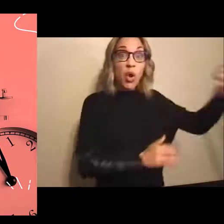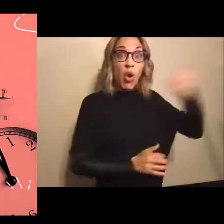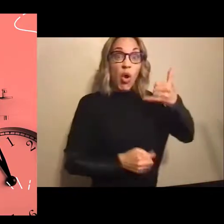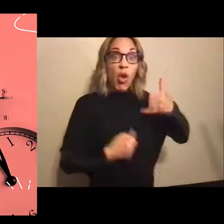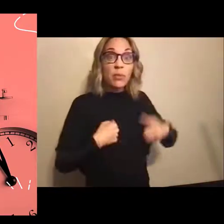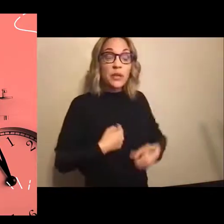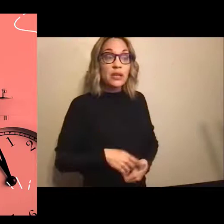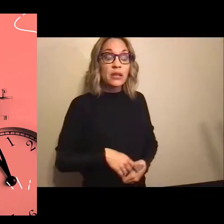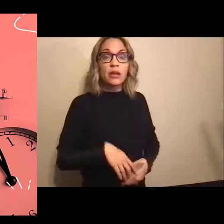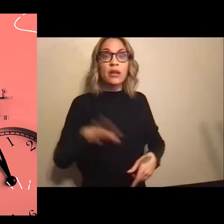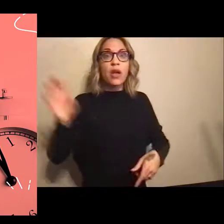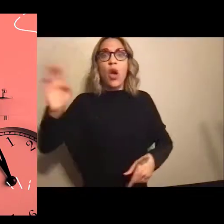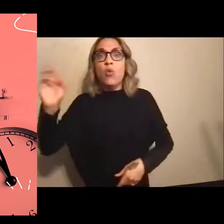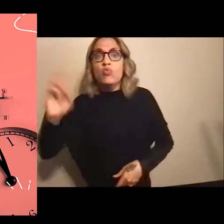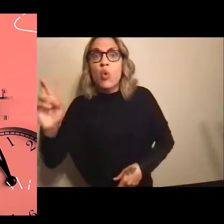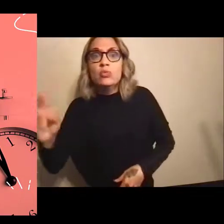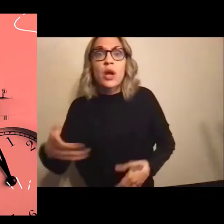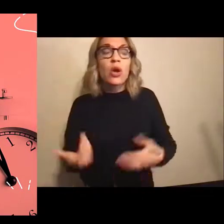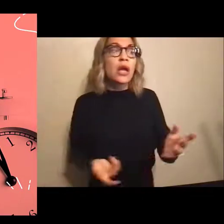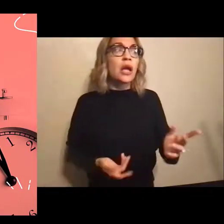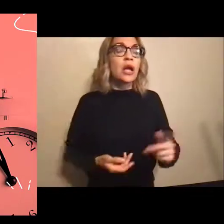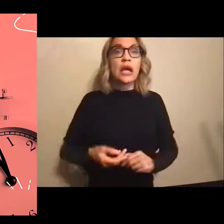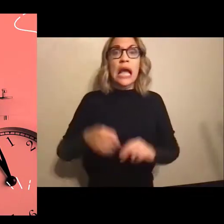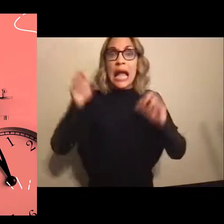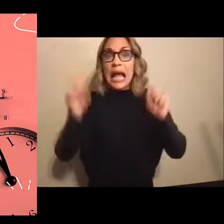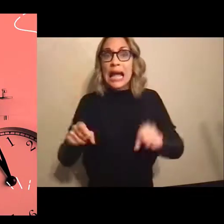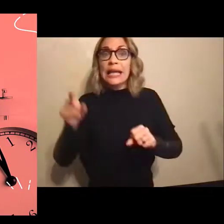One of my kids might ask. Or my husband calls me.